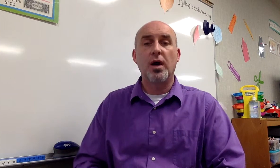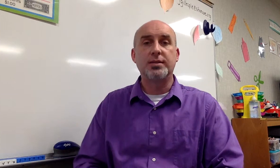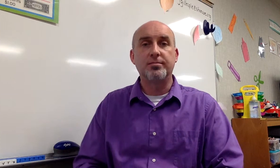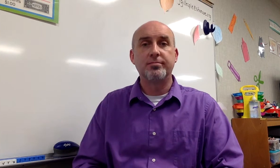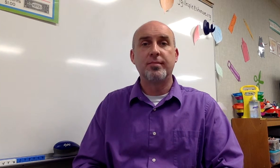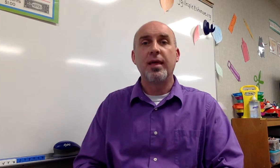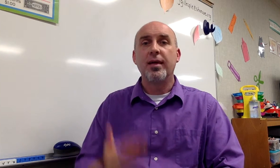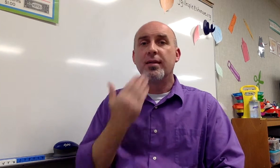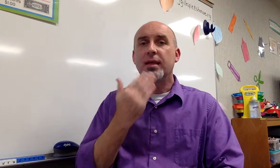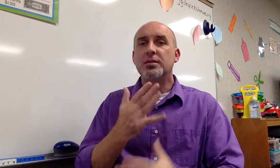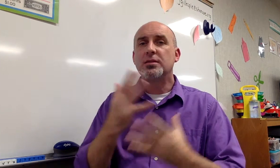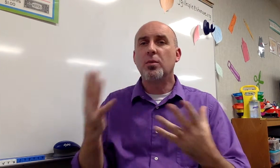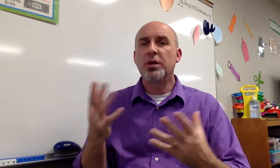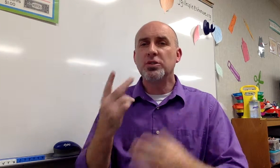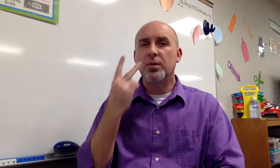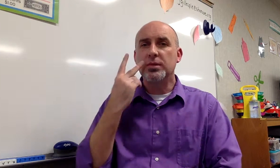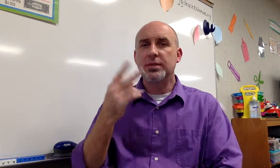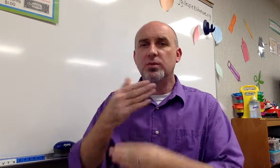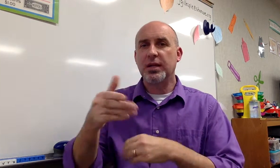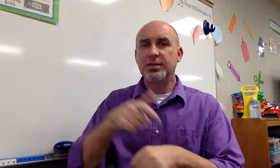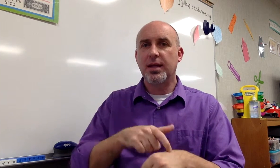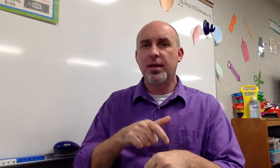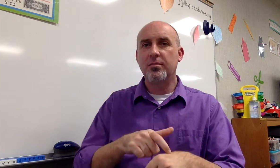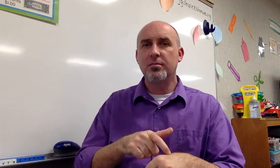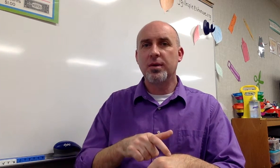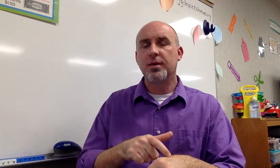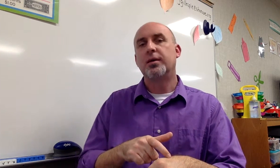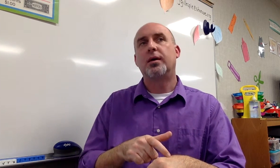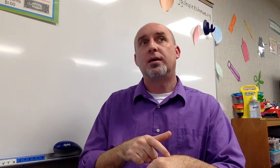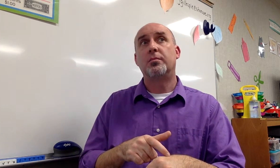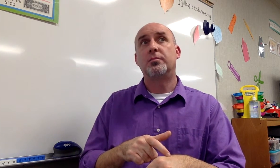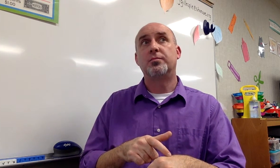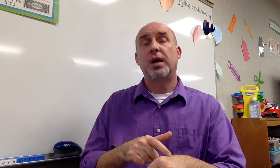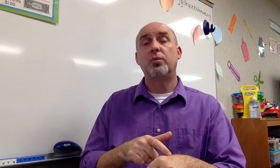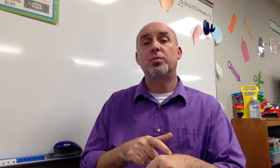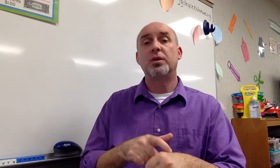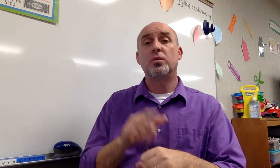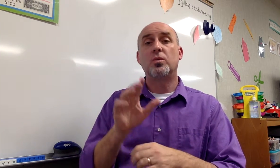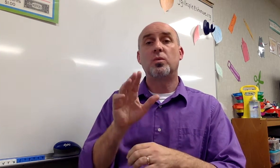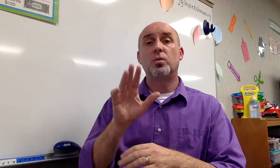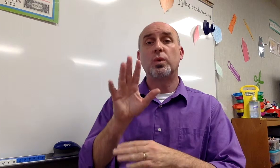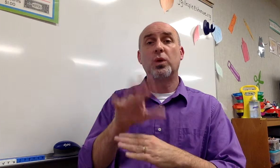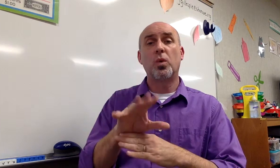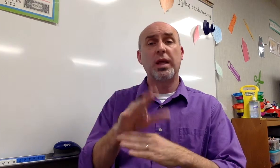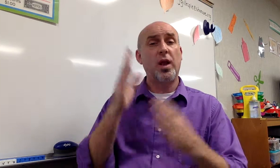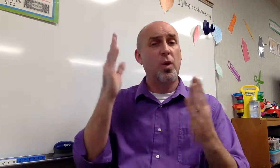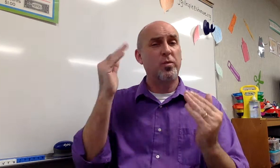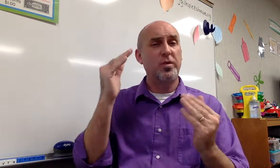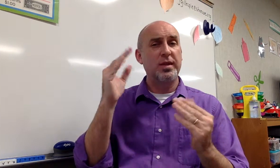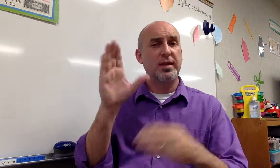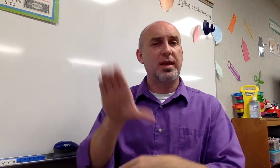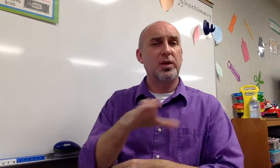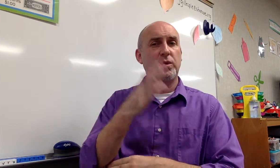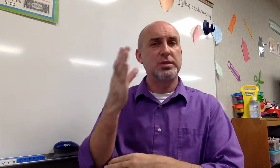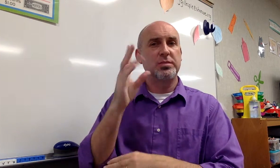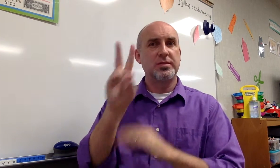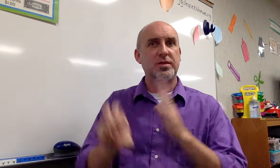awesome. Thanks so much. I will see you next time. I will be recording, hopefully, a Christmas video